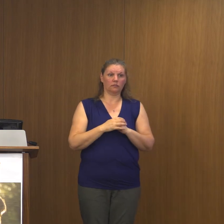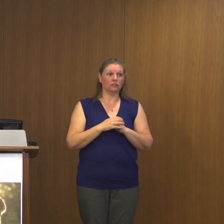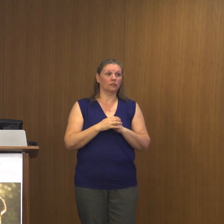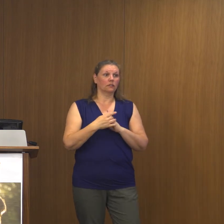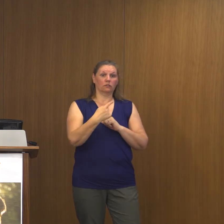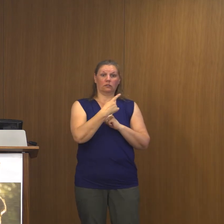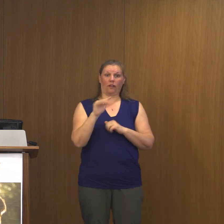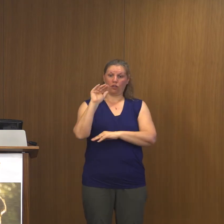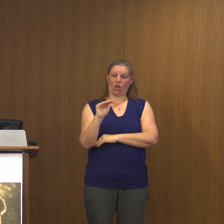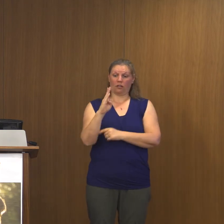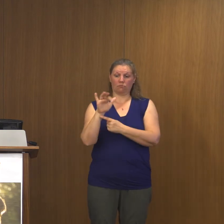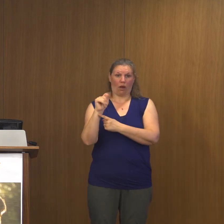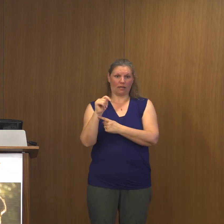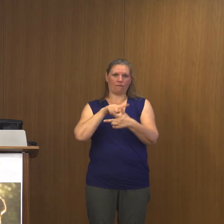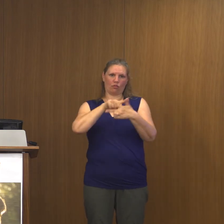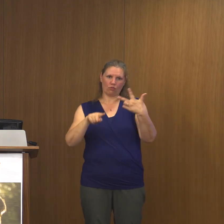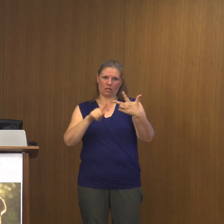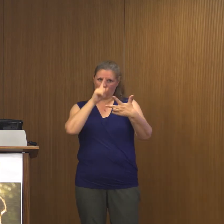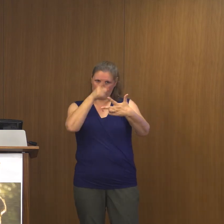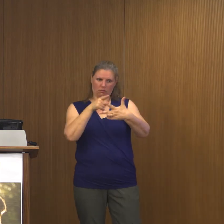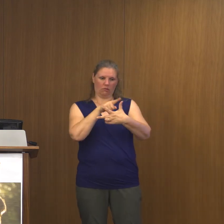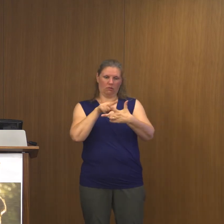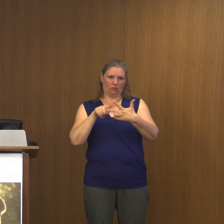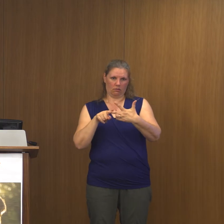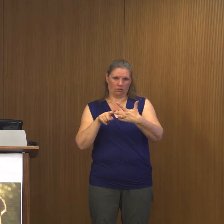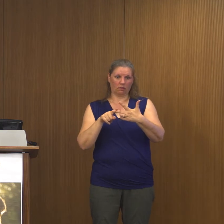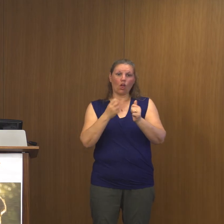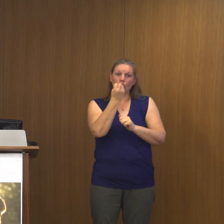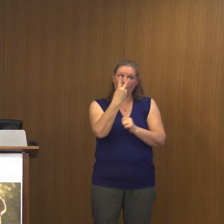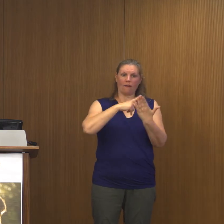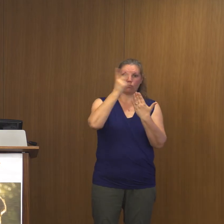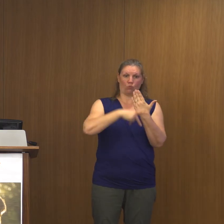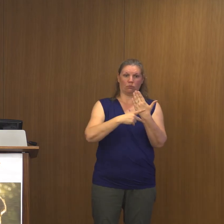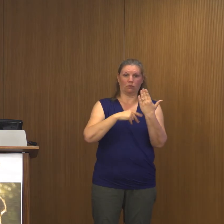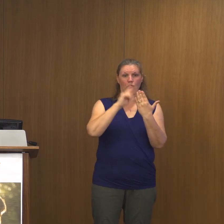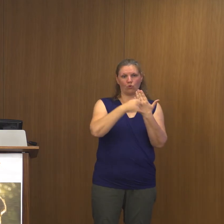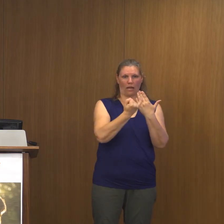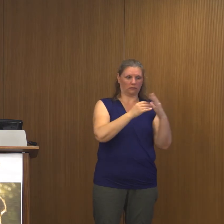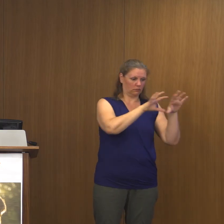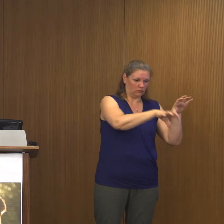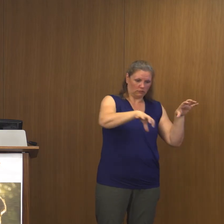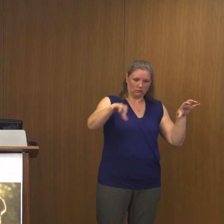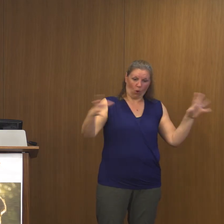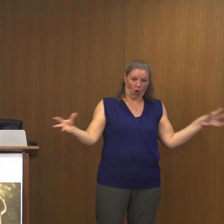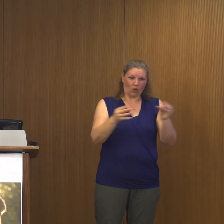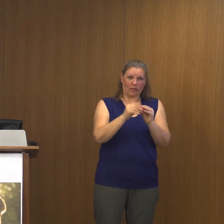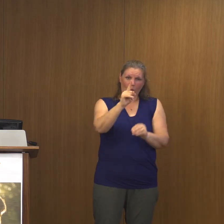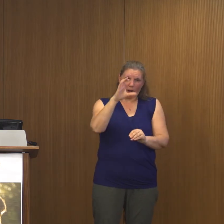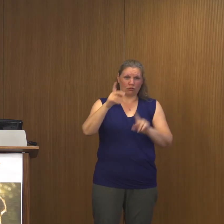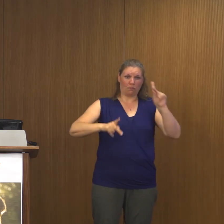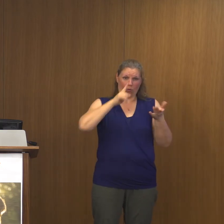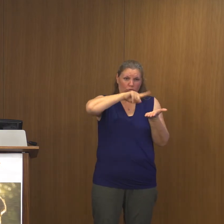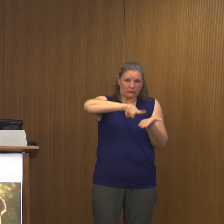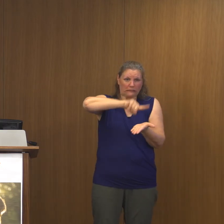have 3 priority areas. So our research includes 12 research projects, over 100 researchers as well across